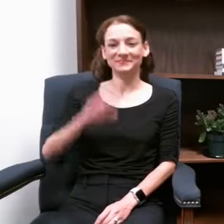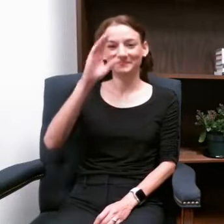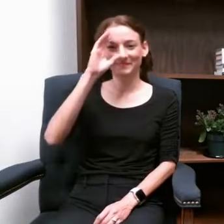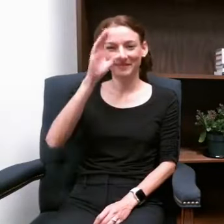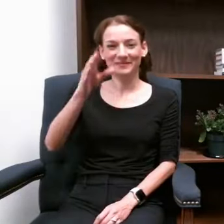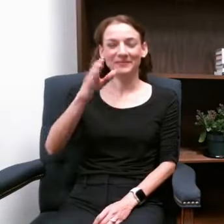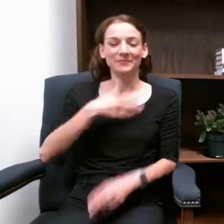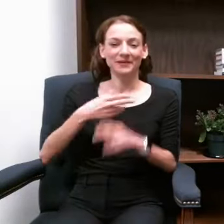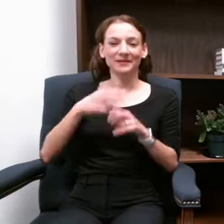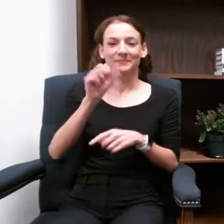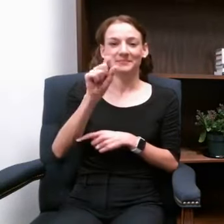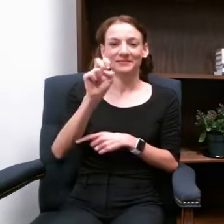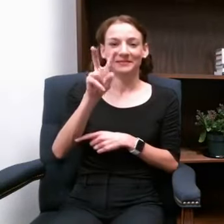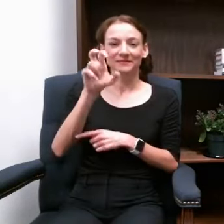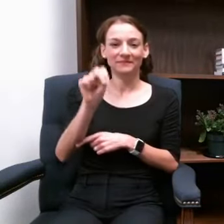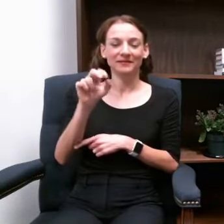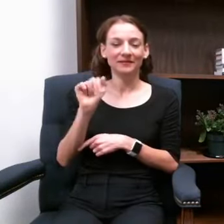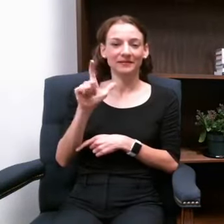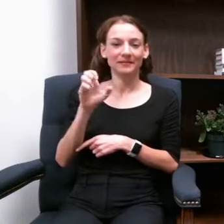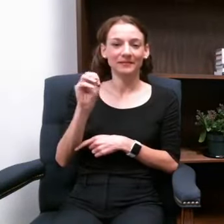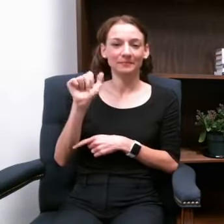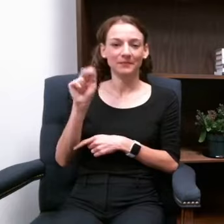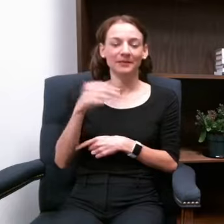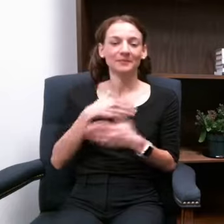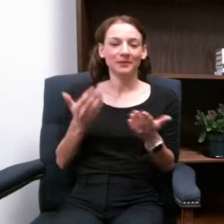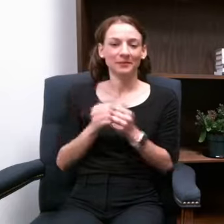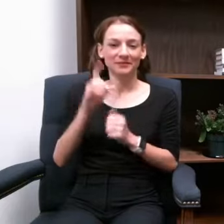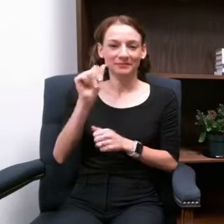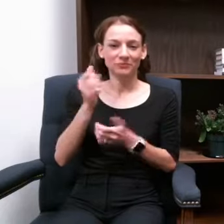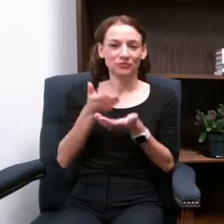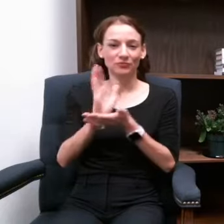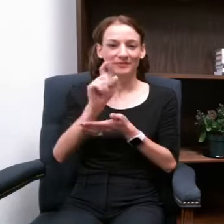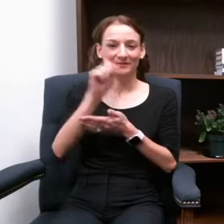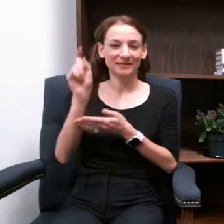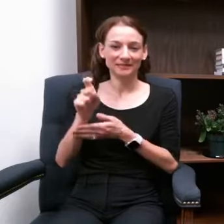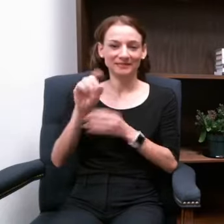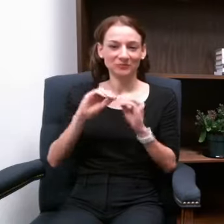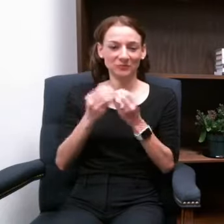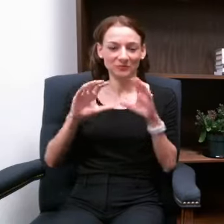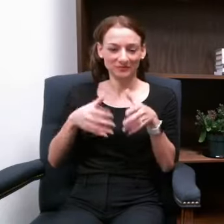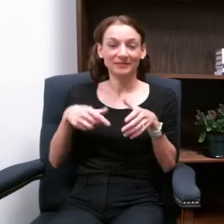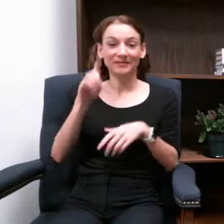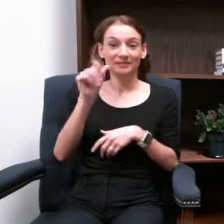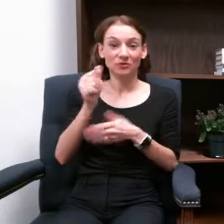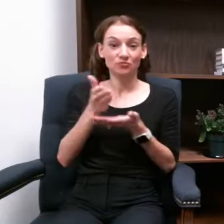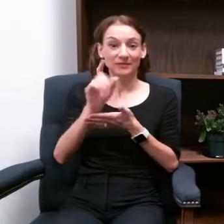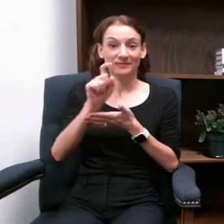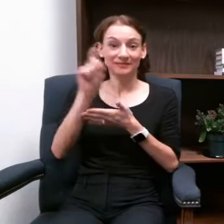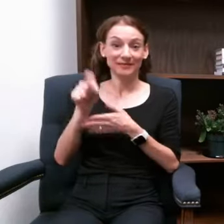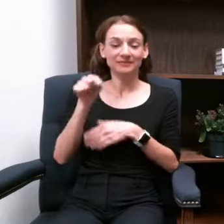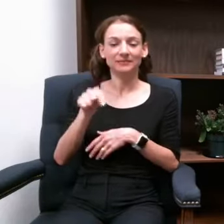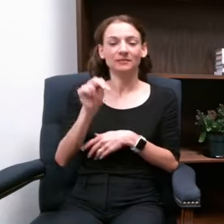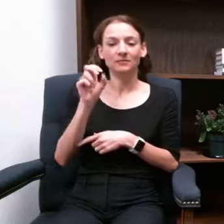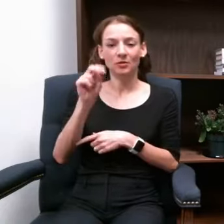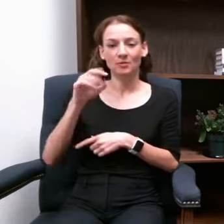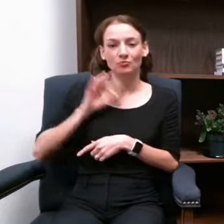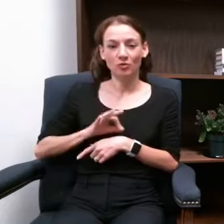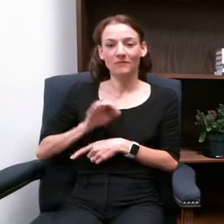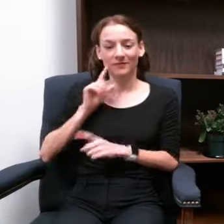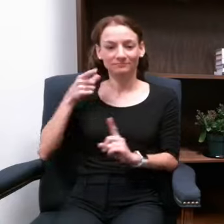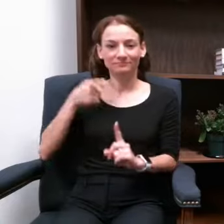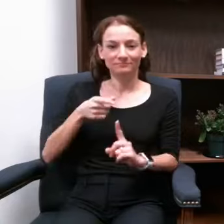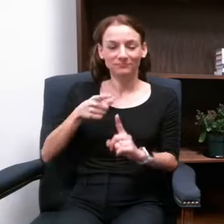Hello, my name is Stephen Aleman. I'm with Disability Rights Texas. Disability Rights Texas is a nonprofit dedicated to advancing